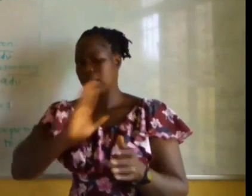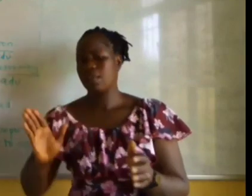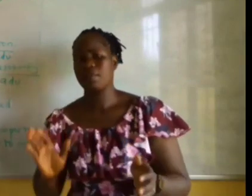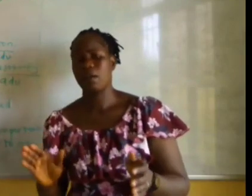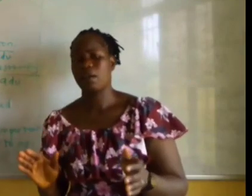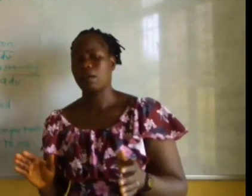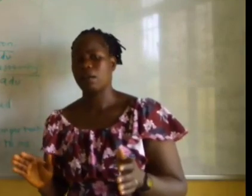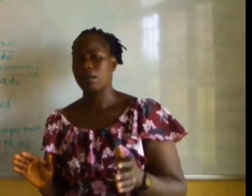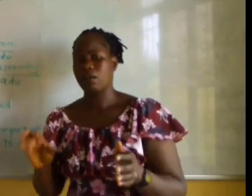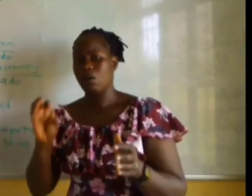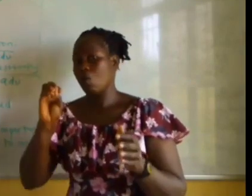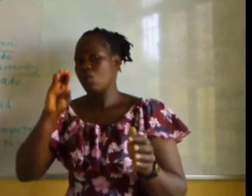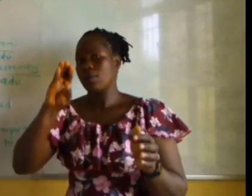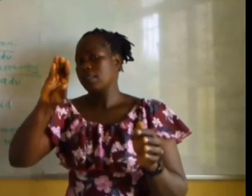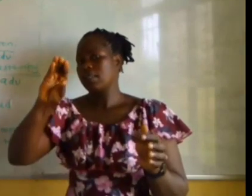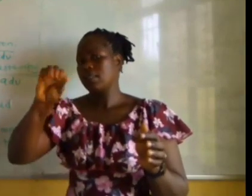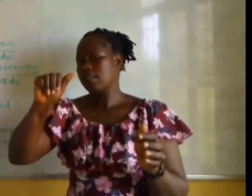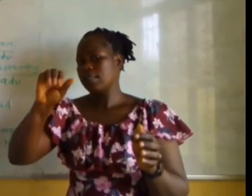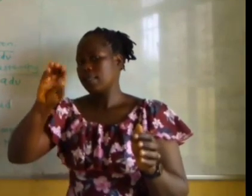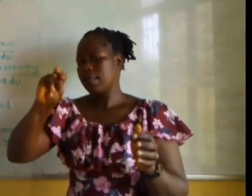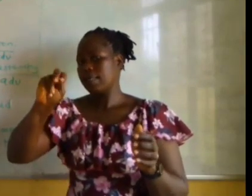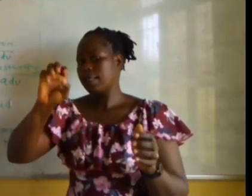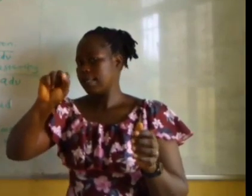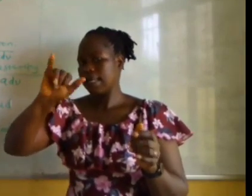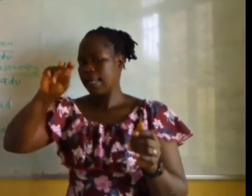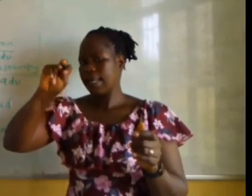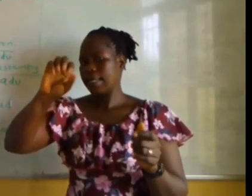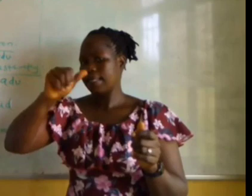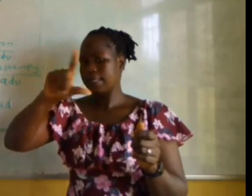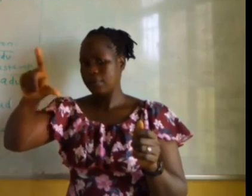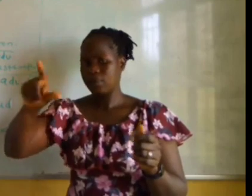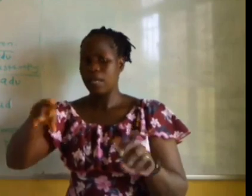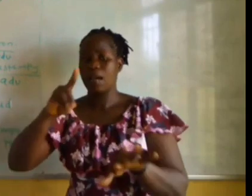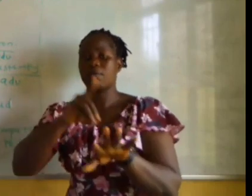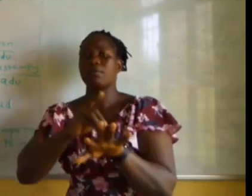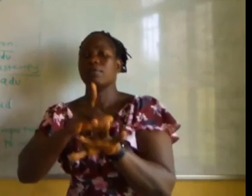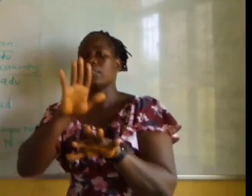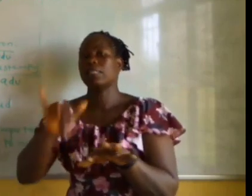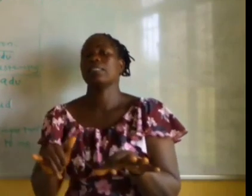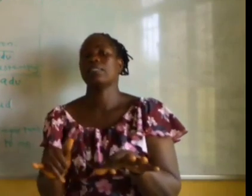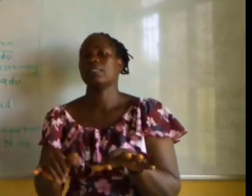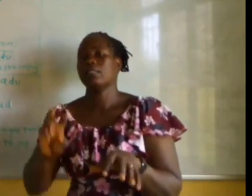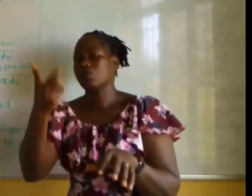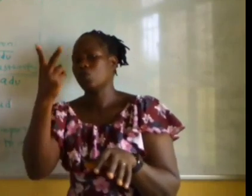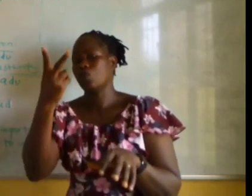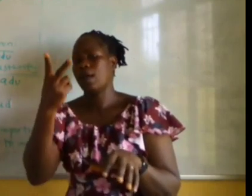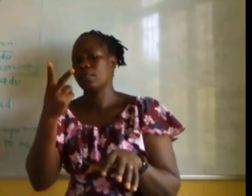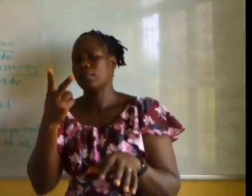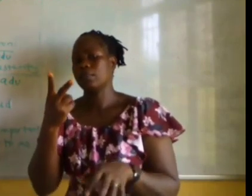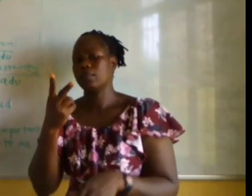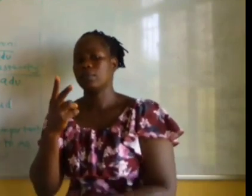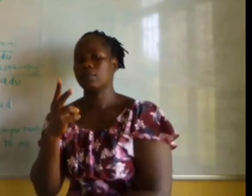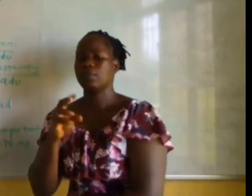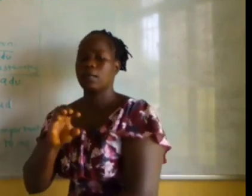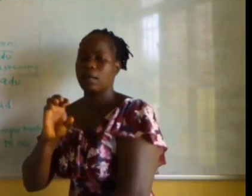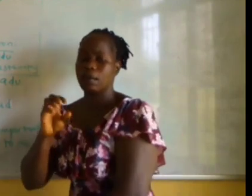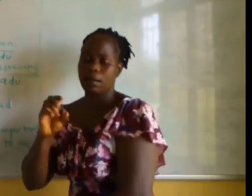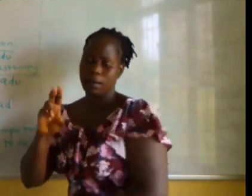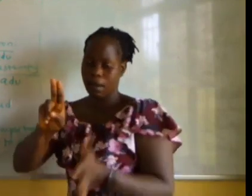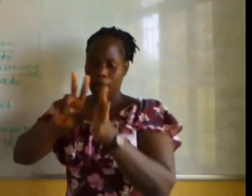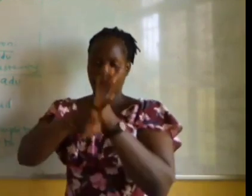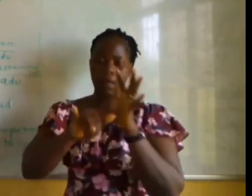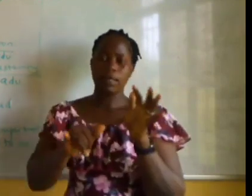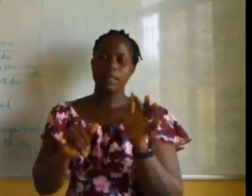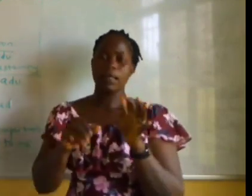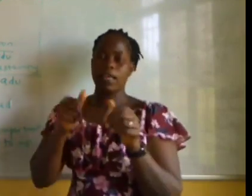we have occasionally. Also, we have daily, twice, hourly,